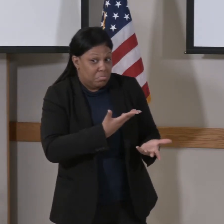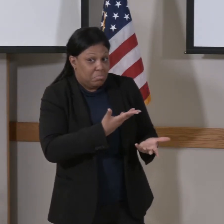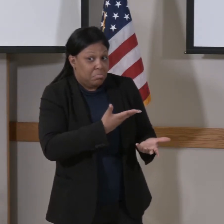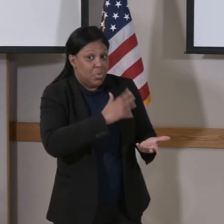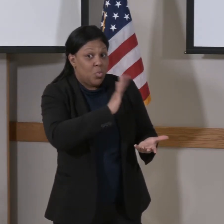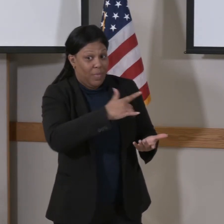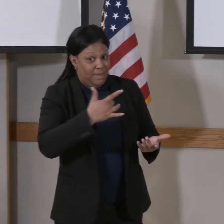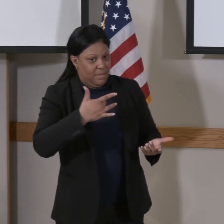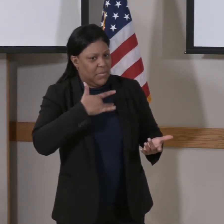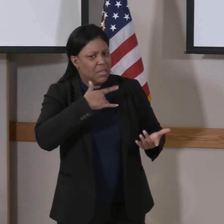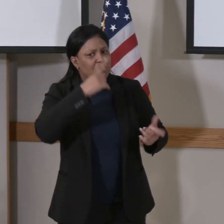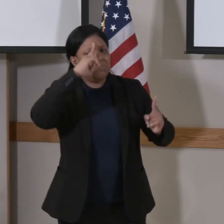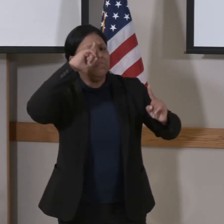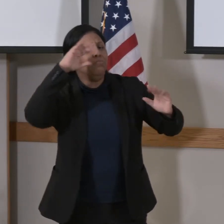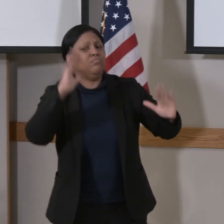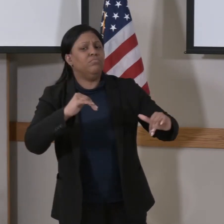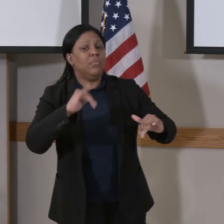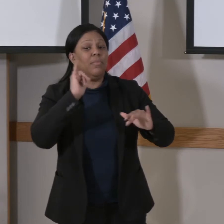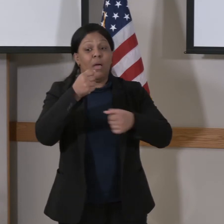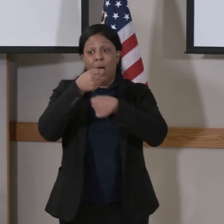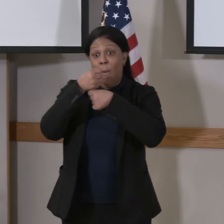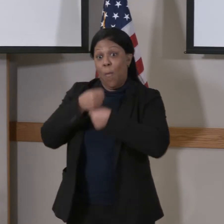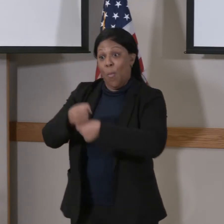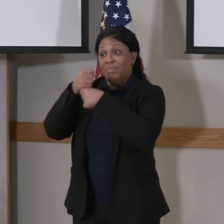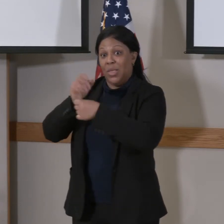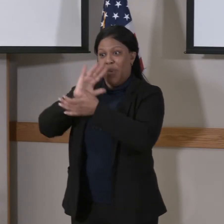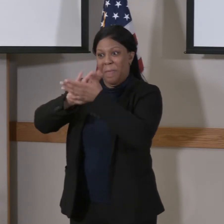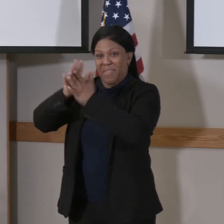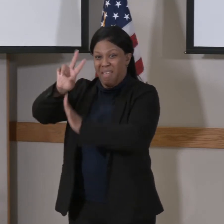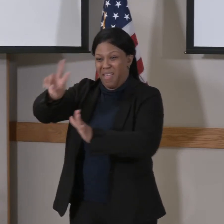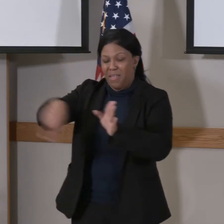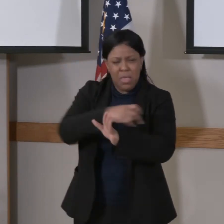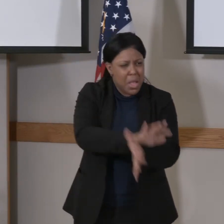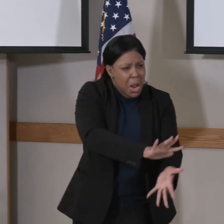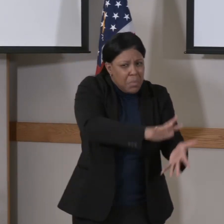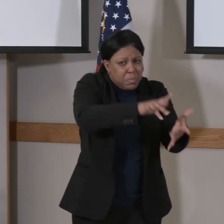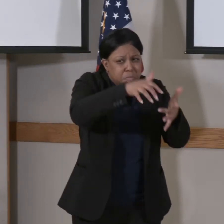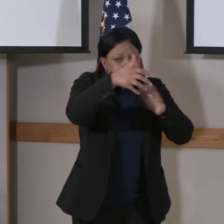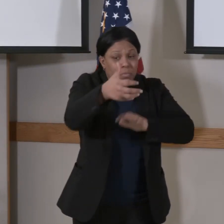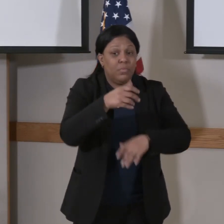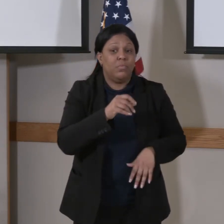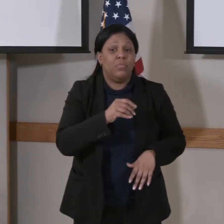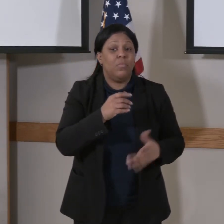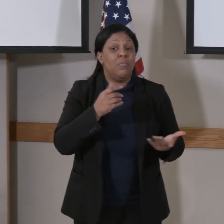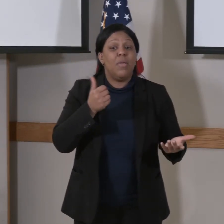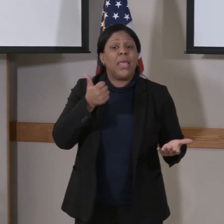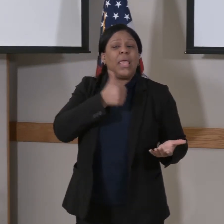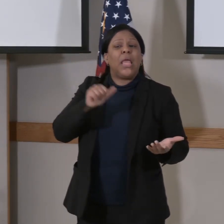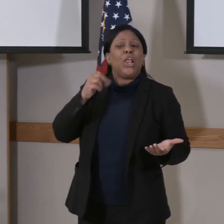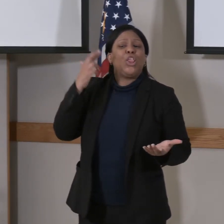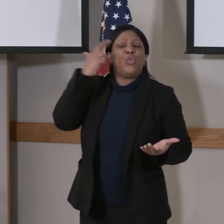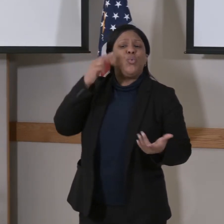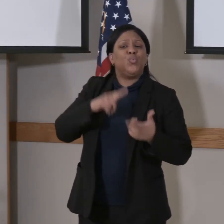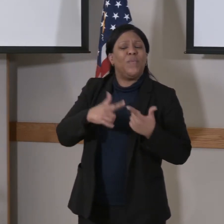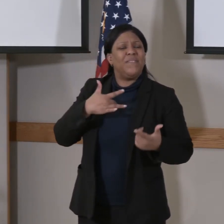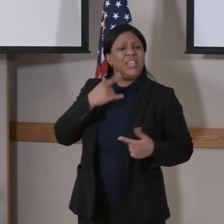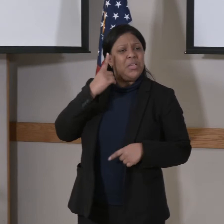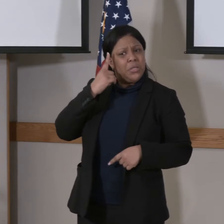will become violent? Do you have any, you know, reason to believe at this point that we could see riots or